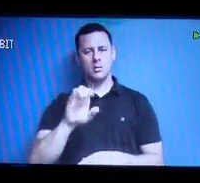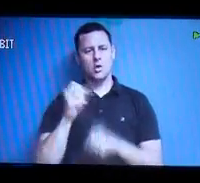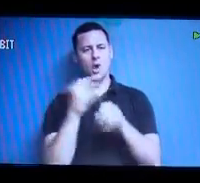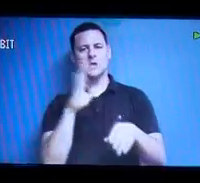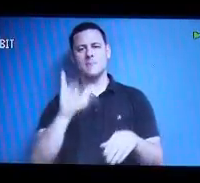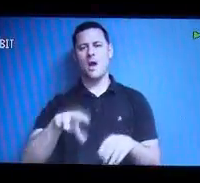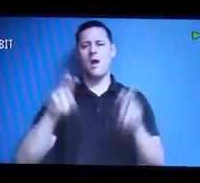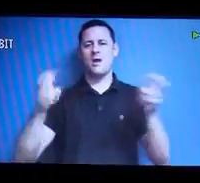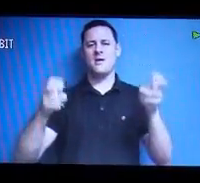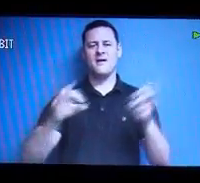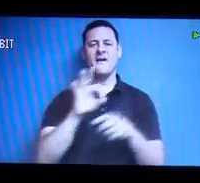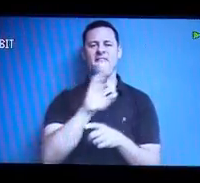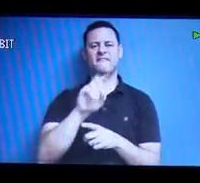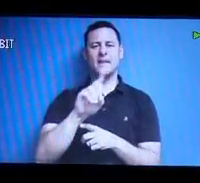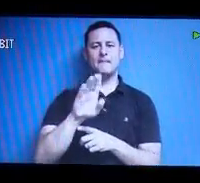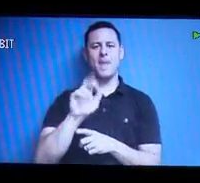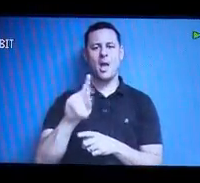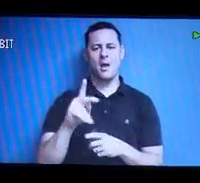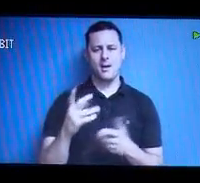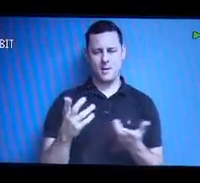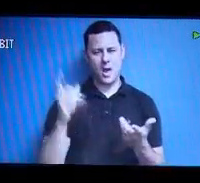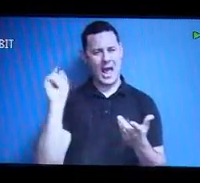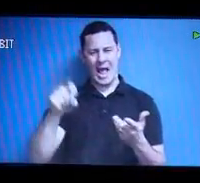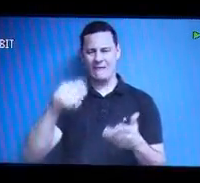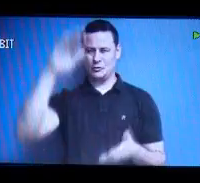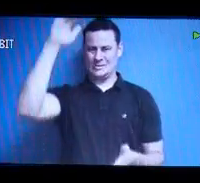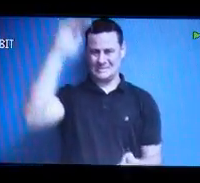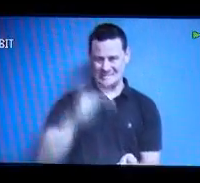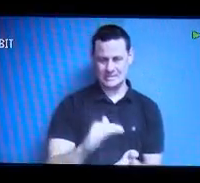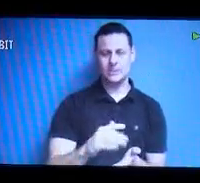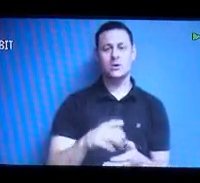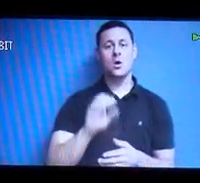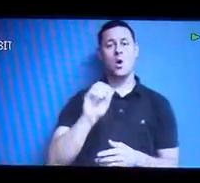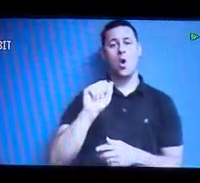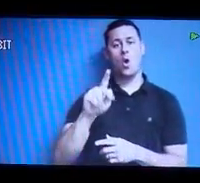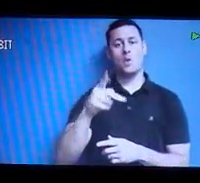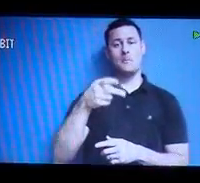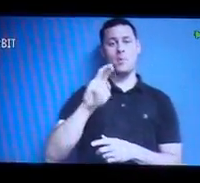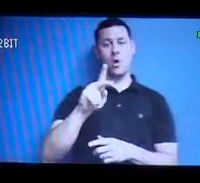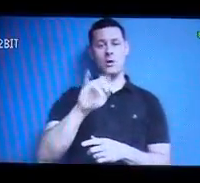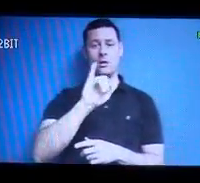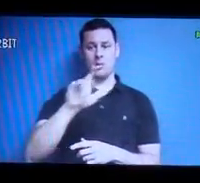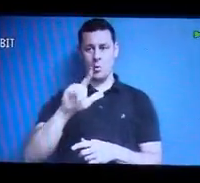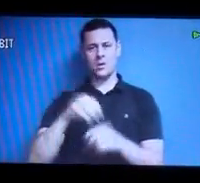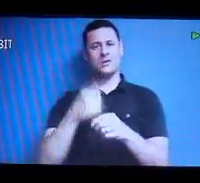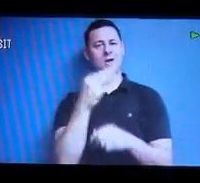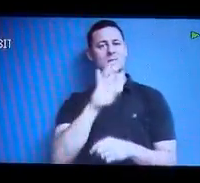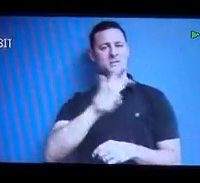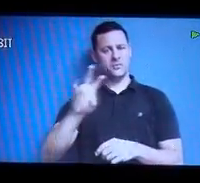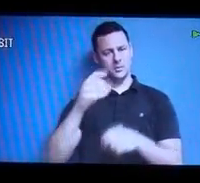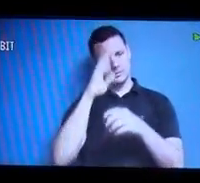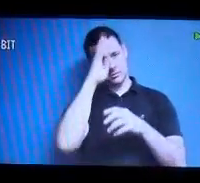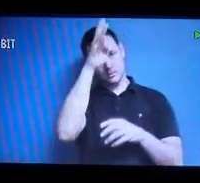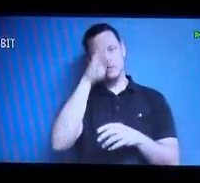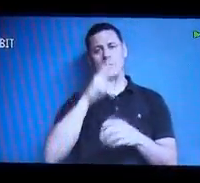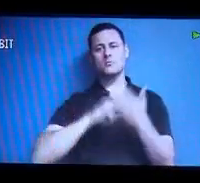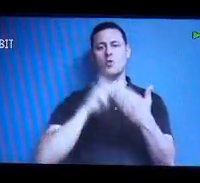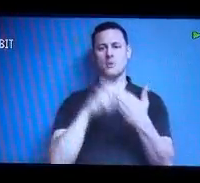famous, it should be. Oak Park, Illinois, in 1977, created a program, this is an invention, not mine, called Home